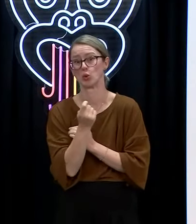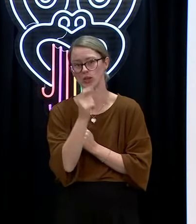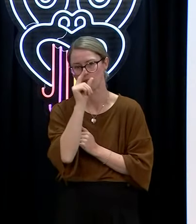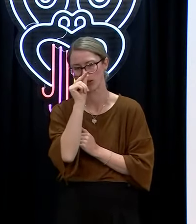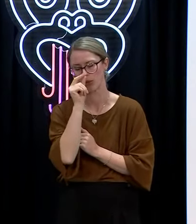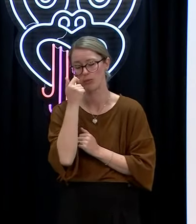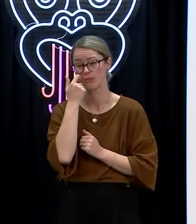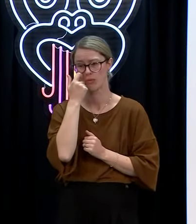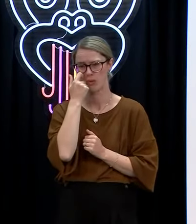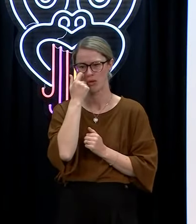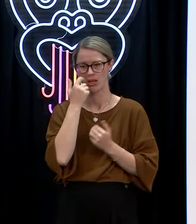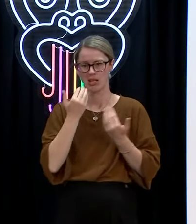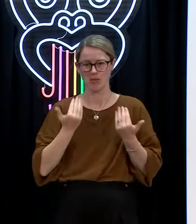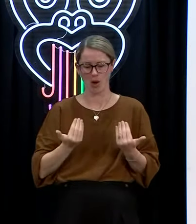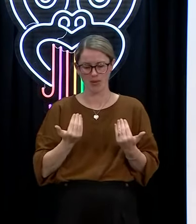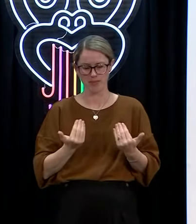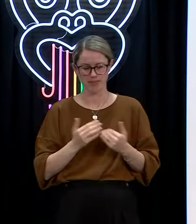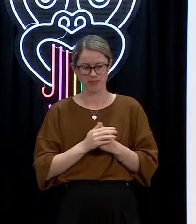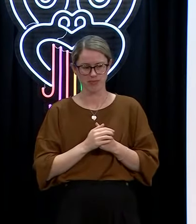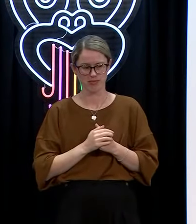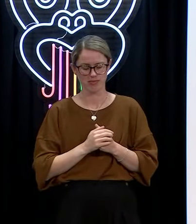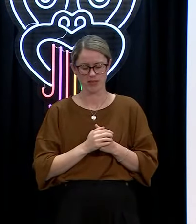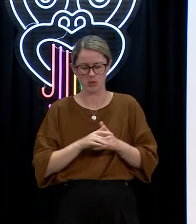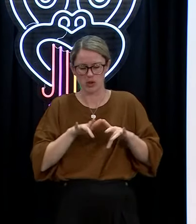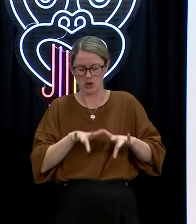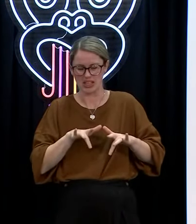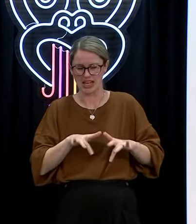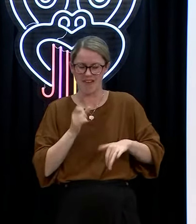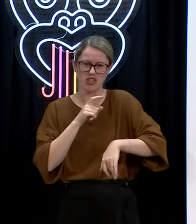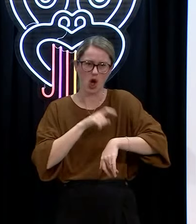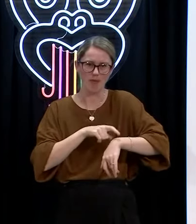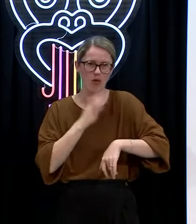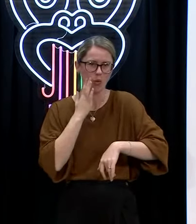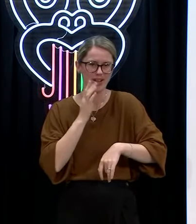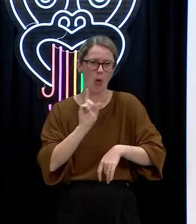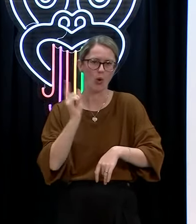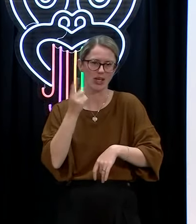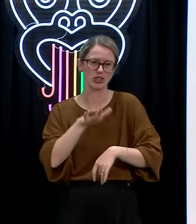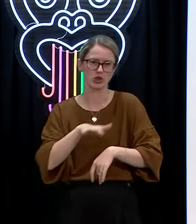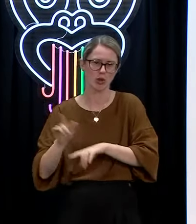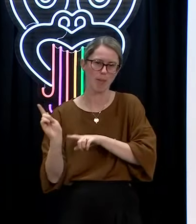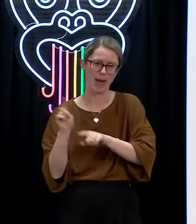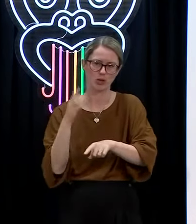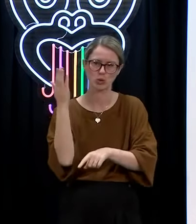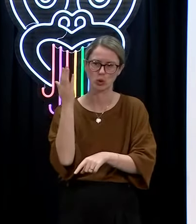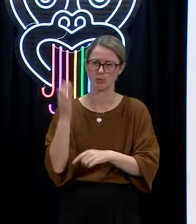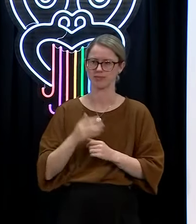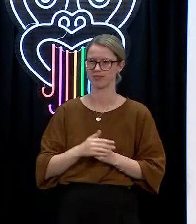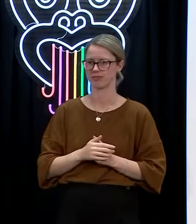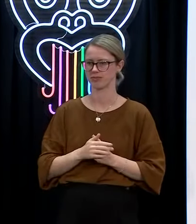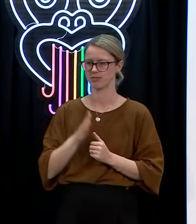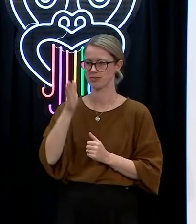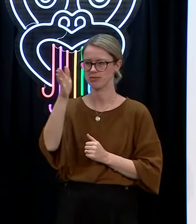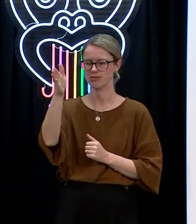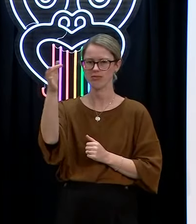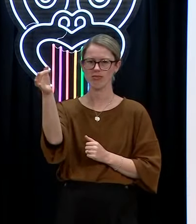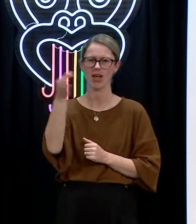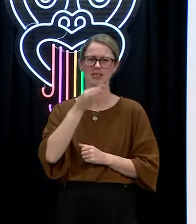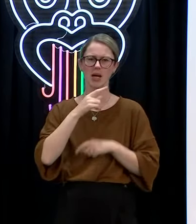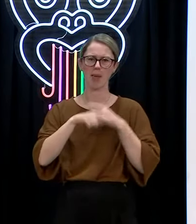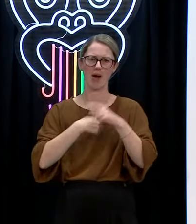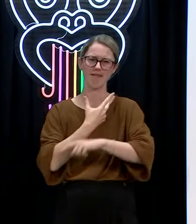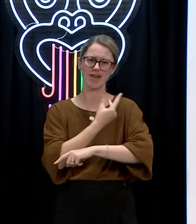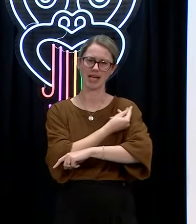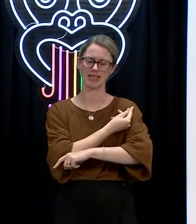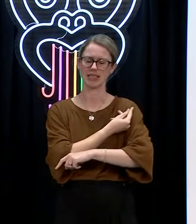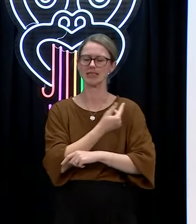that. At this point, I hope, we don't have a specific timetable for that yet. So I'll come up the back. Back on vaccines, Minister, have you seen